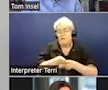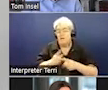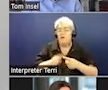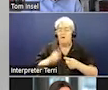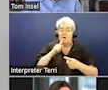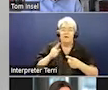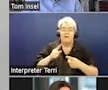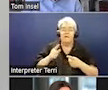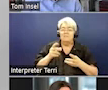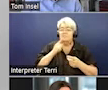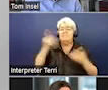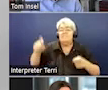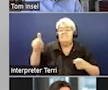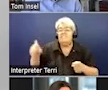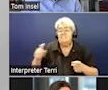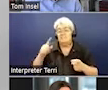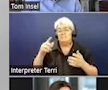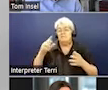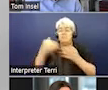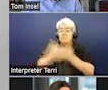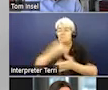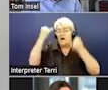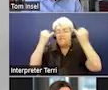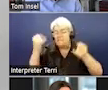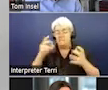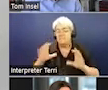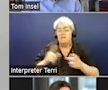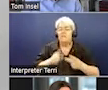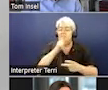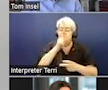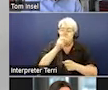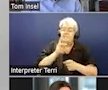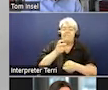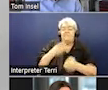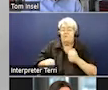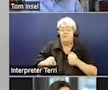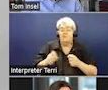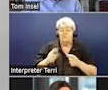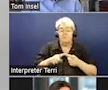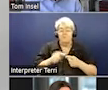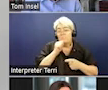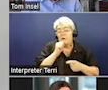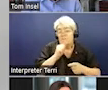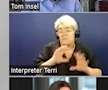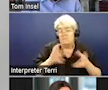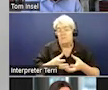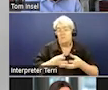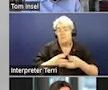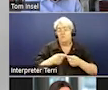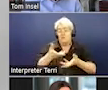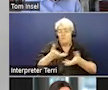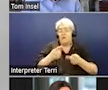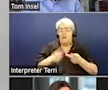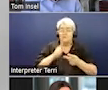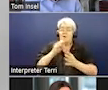capitated care. It's just crying out for innovation, and yet it's very difficult for the private sector to interact or to even apply for